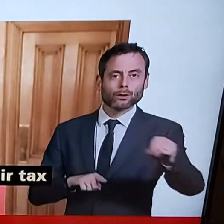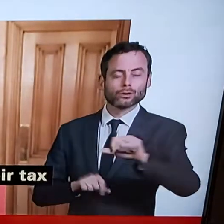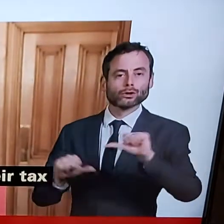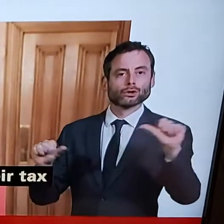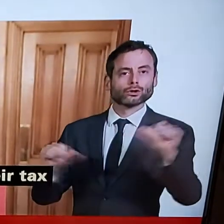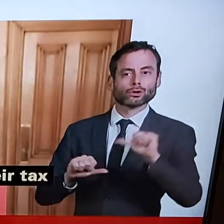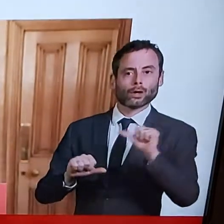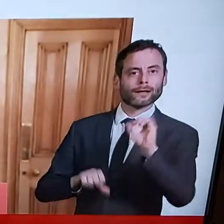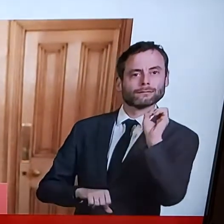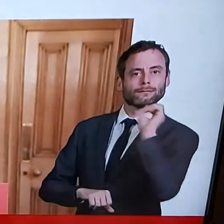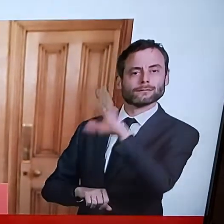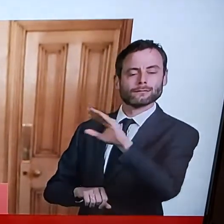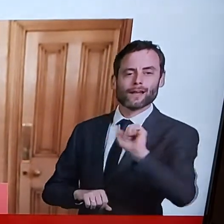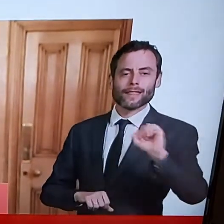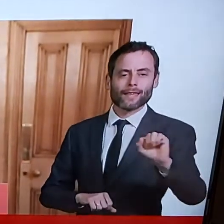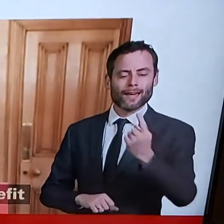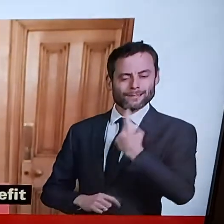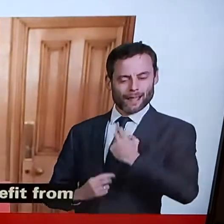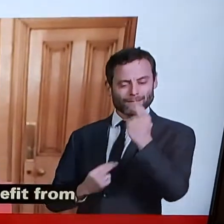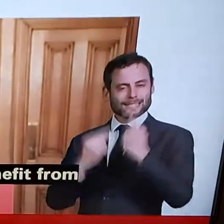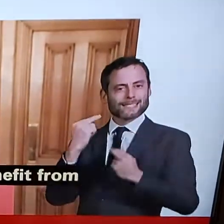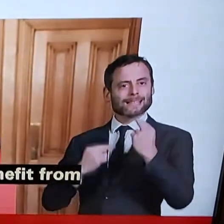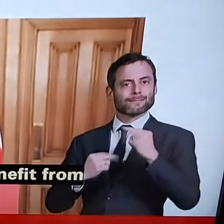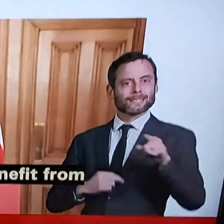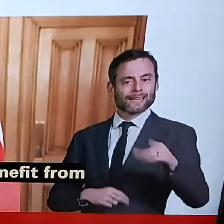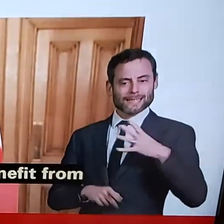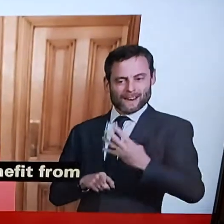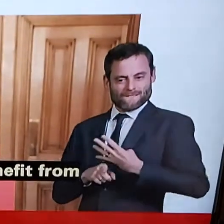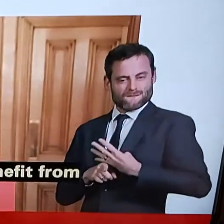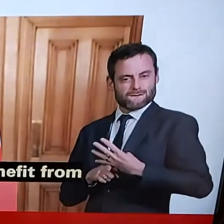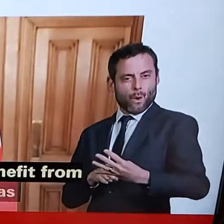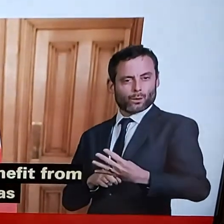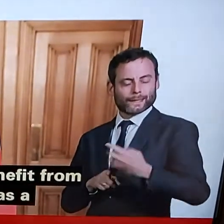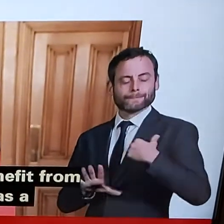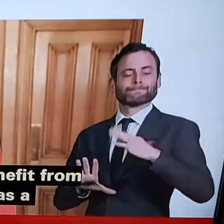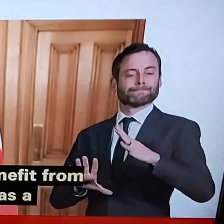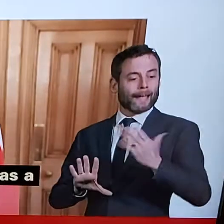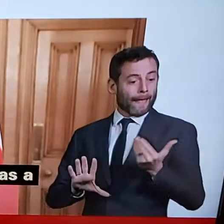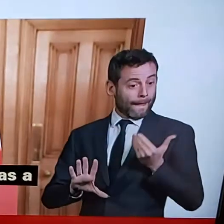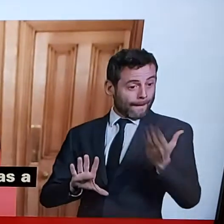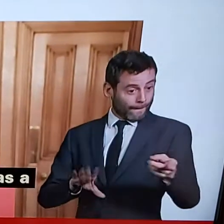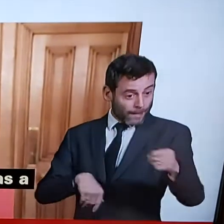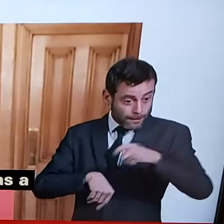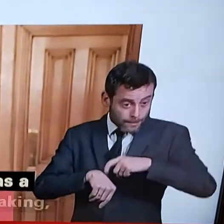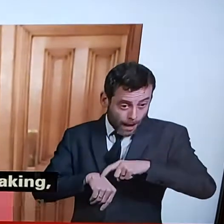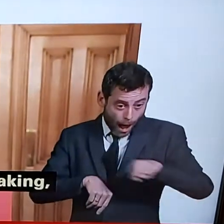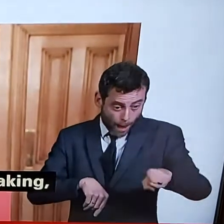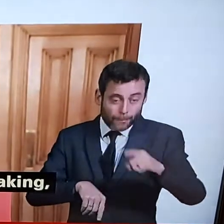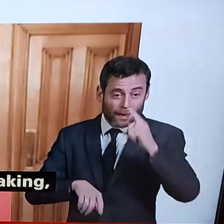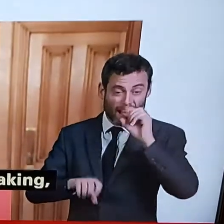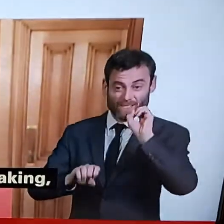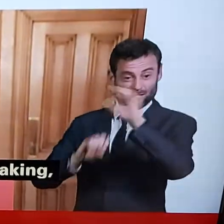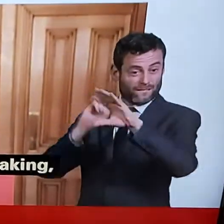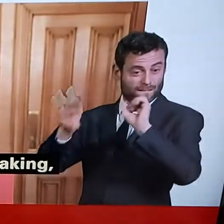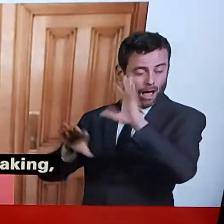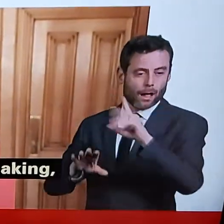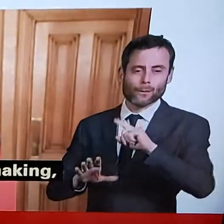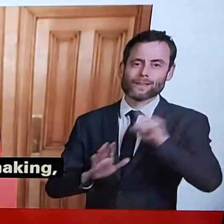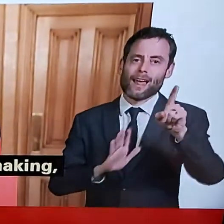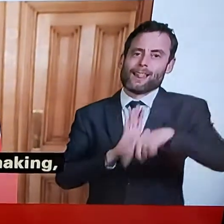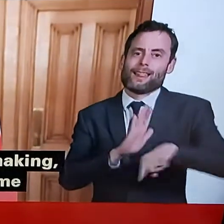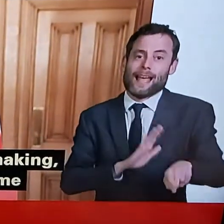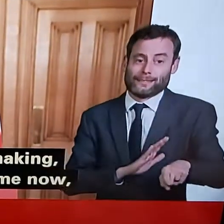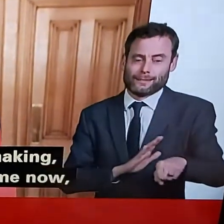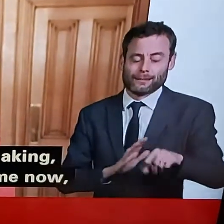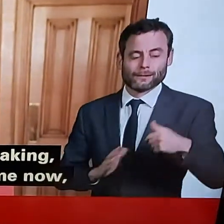scheme. And I think that was a trade-off that was worth making, giving people that little bit of extra time now, those late filers, but that does